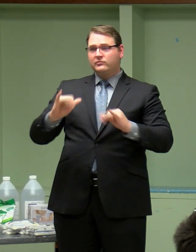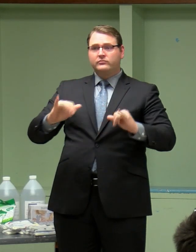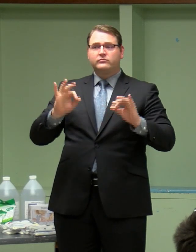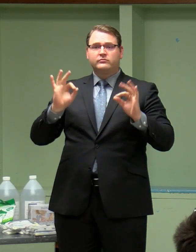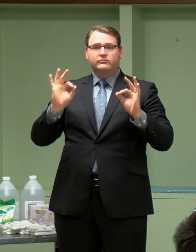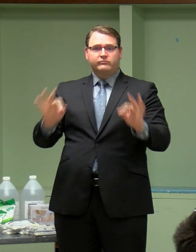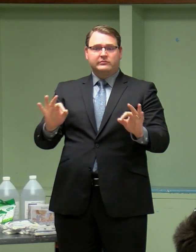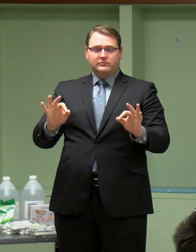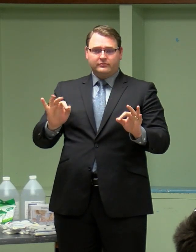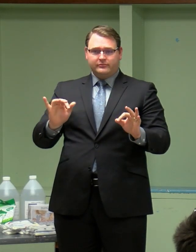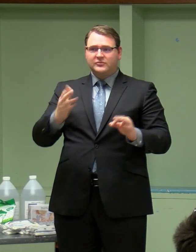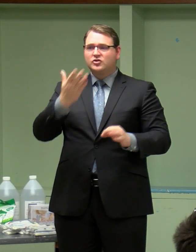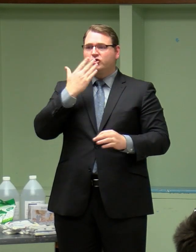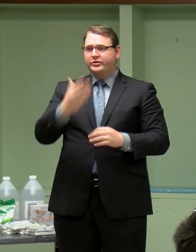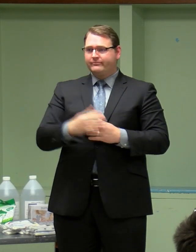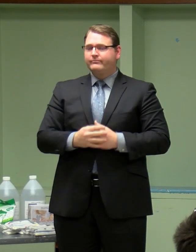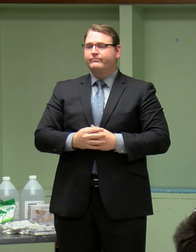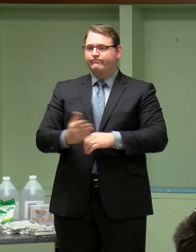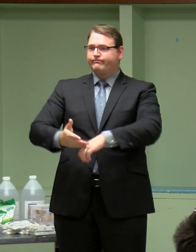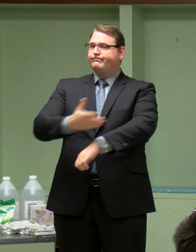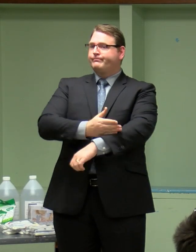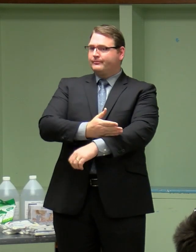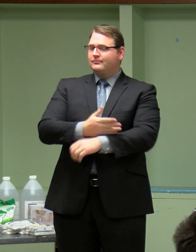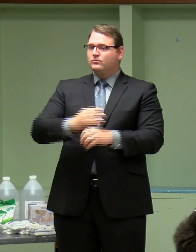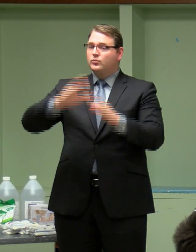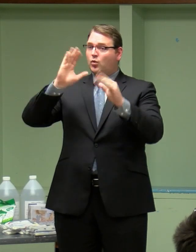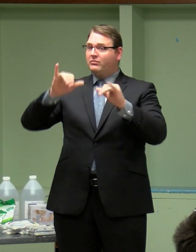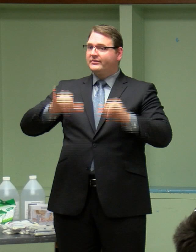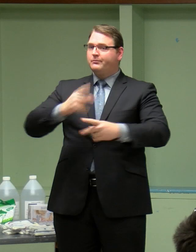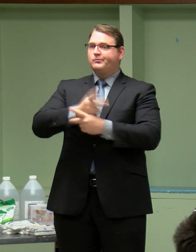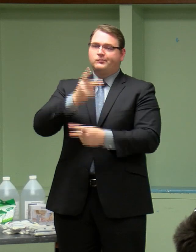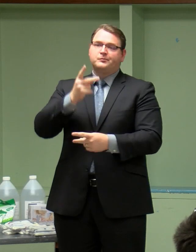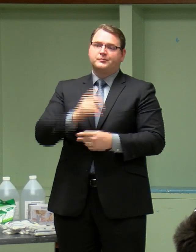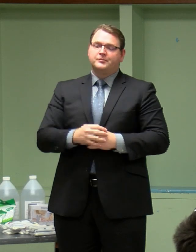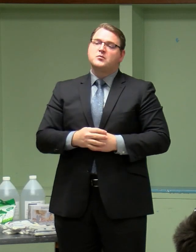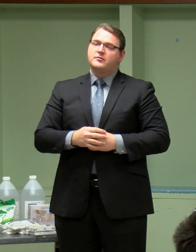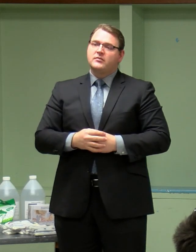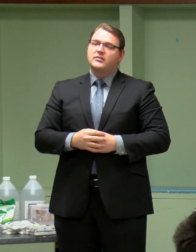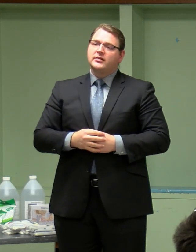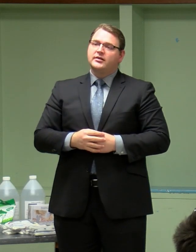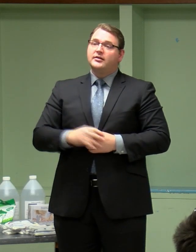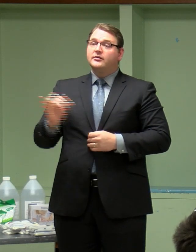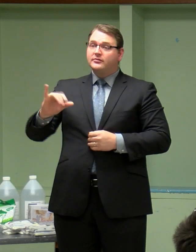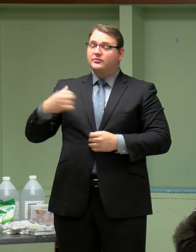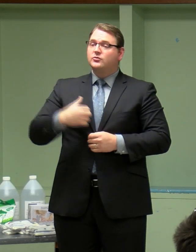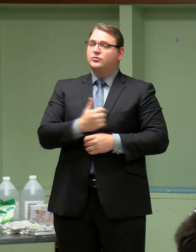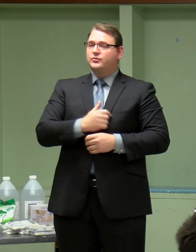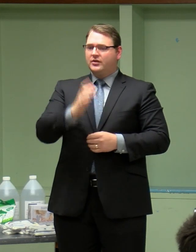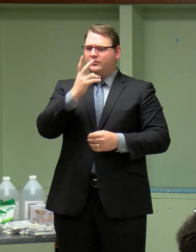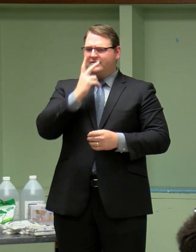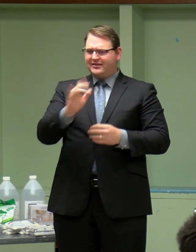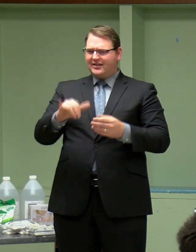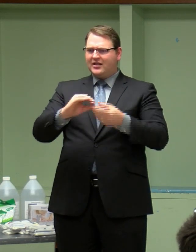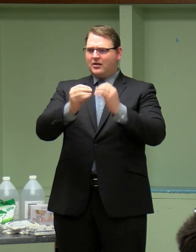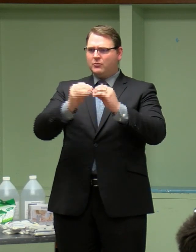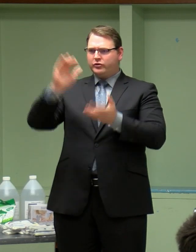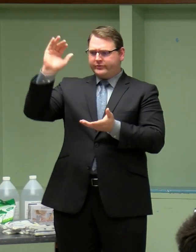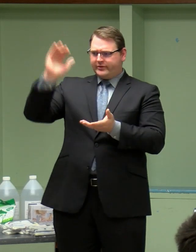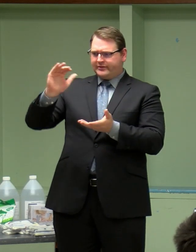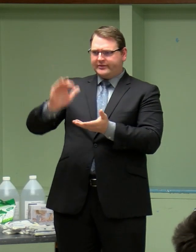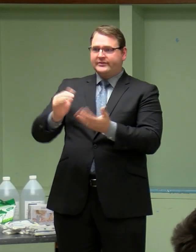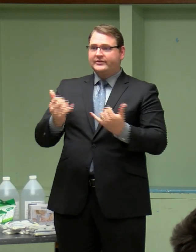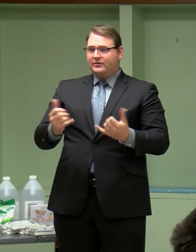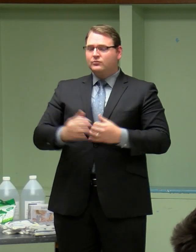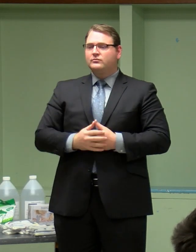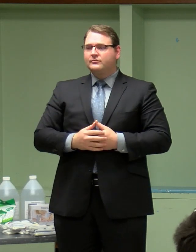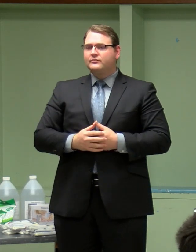positive trend. We hope to keep it that way, and actually we're seeing some lowering of those numbers. We have